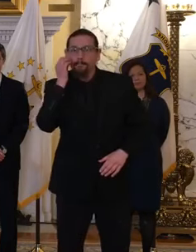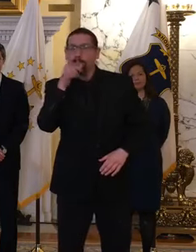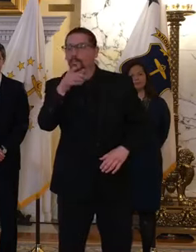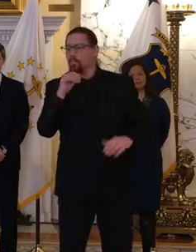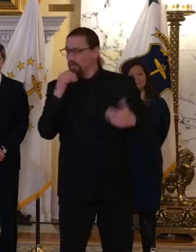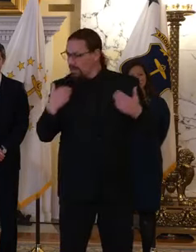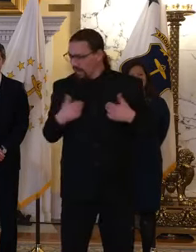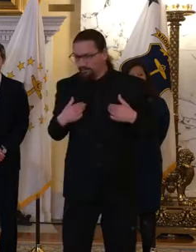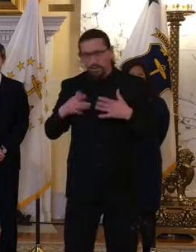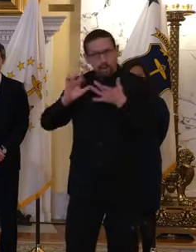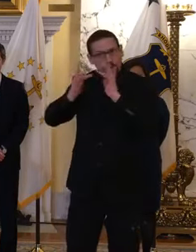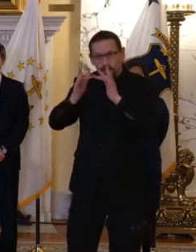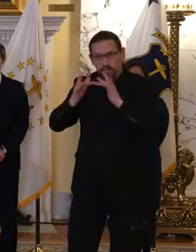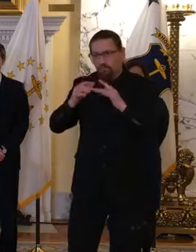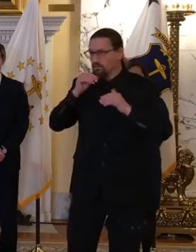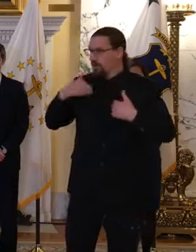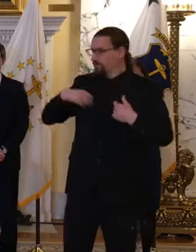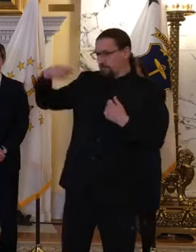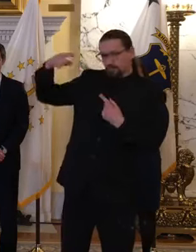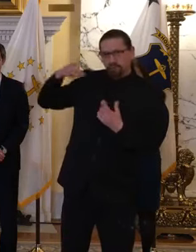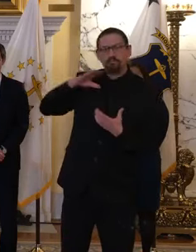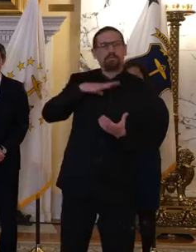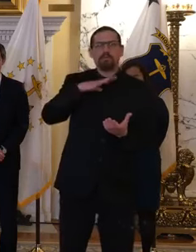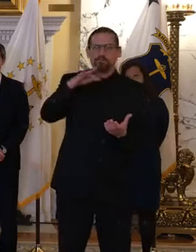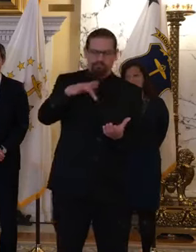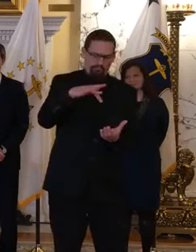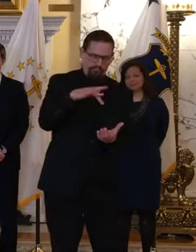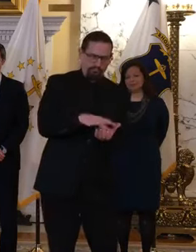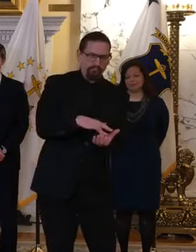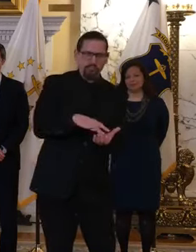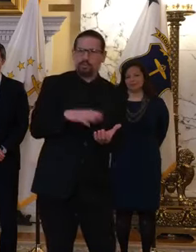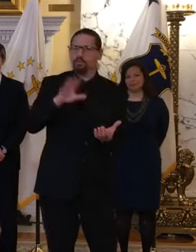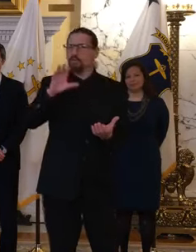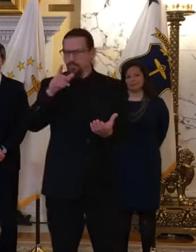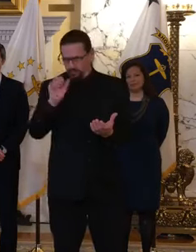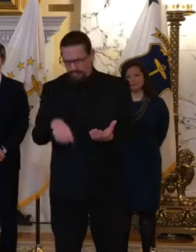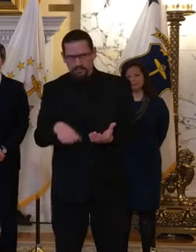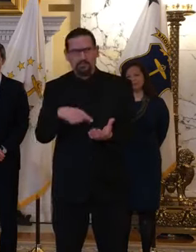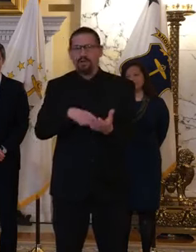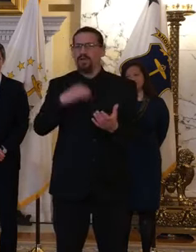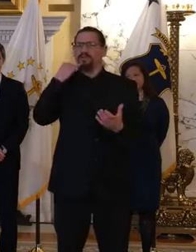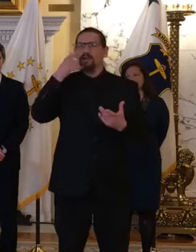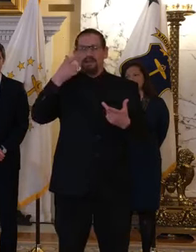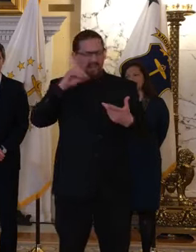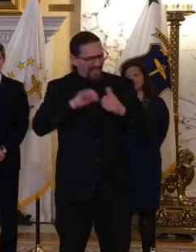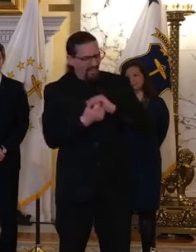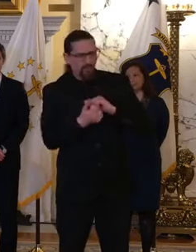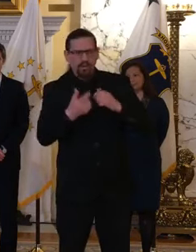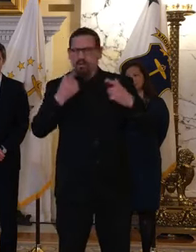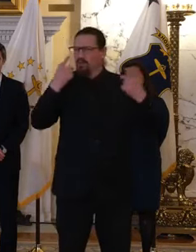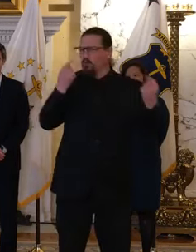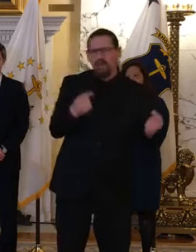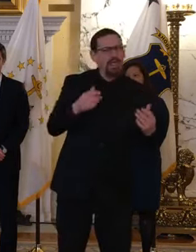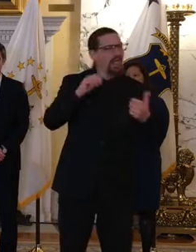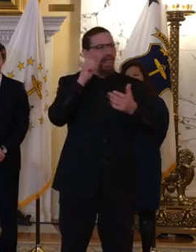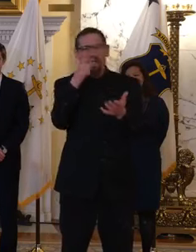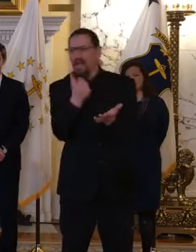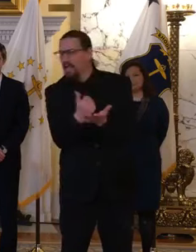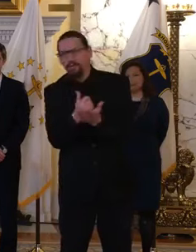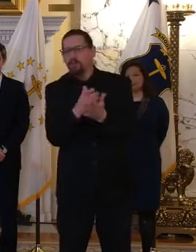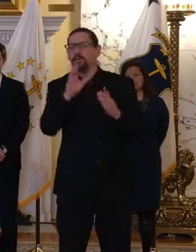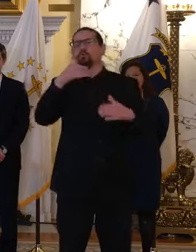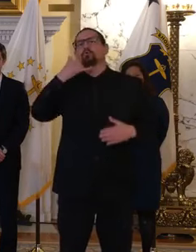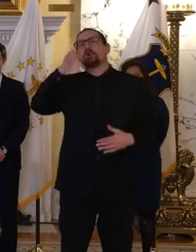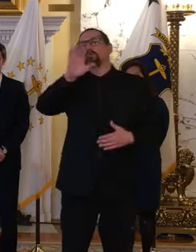phone, you're confused and you're not sure what to do, call your teacher or call your principal and say,